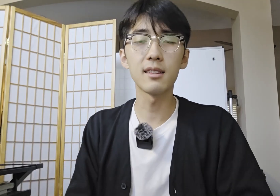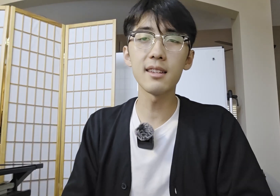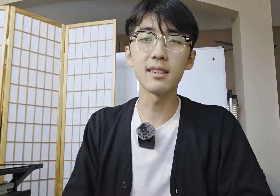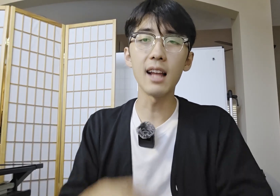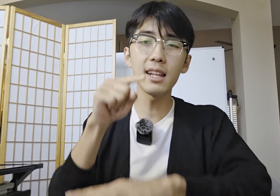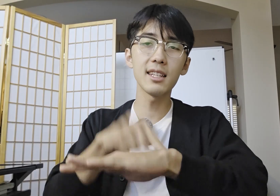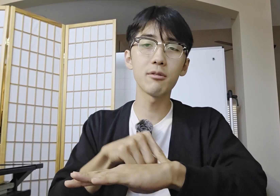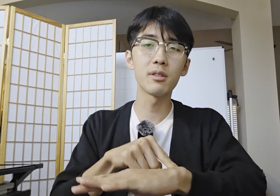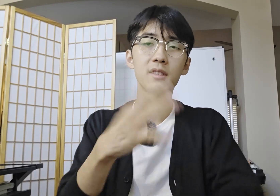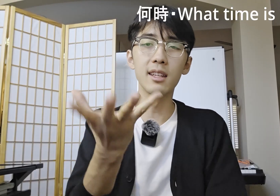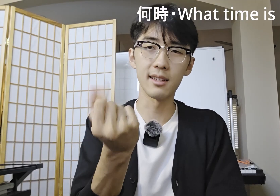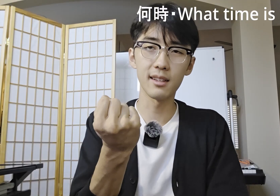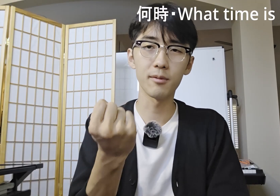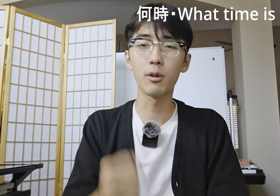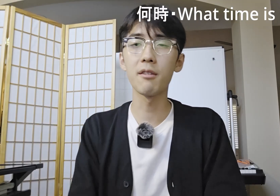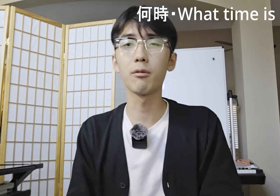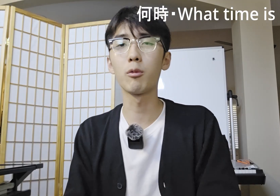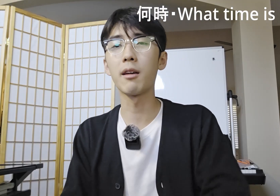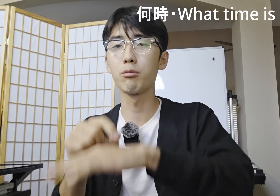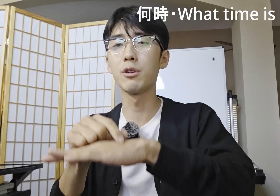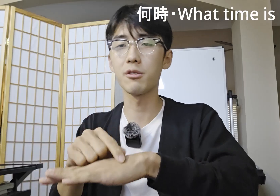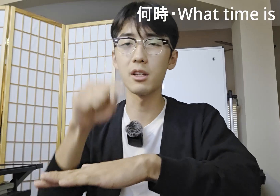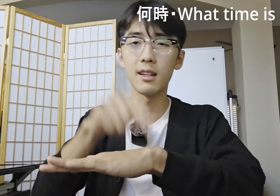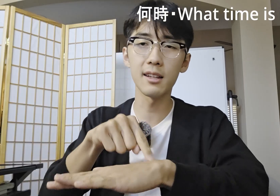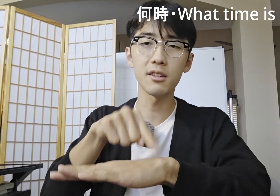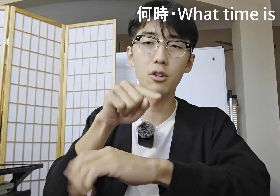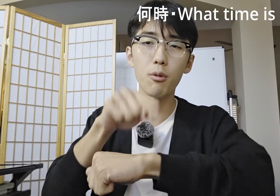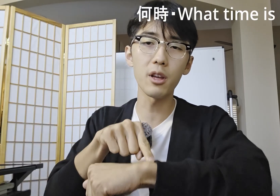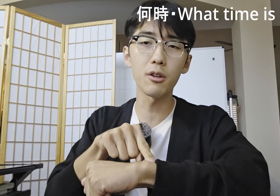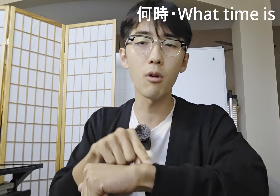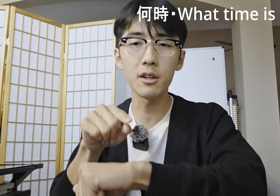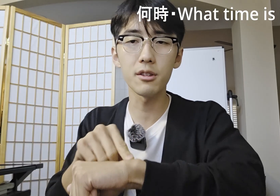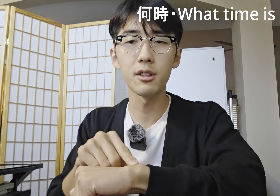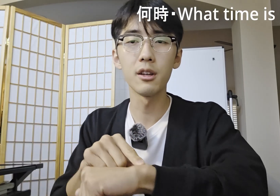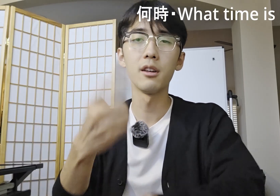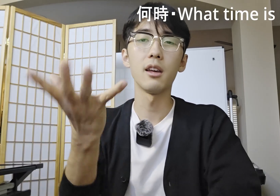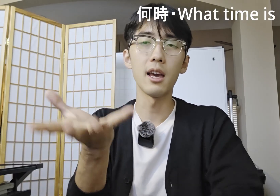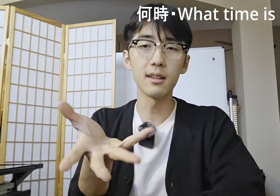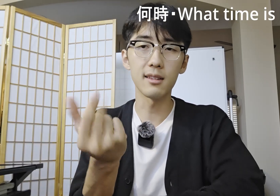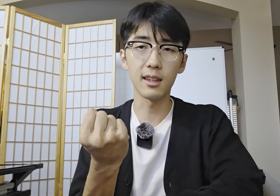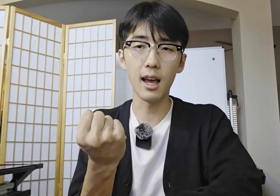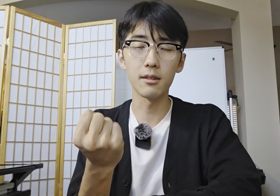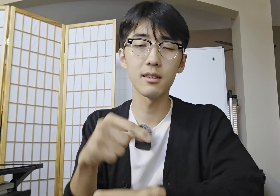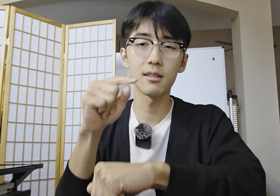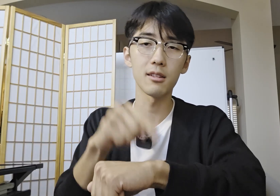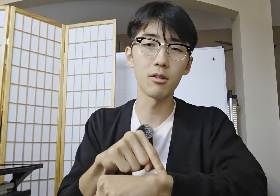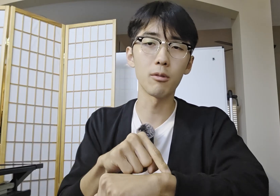This nanji was this. When I researched it, nanji. So you're pointing at your watch, and this is to count. So